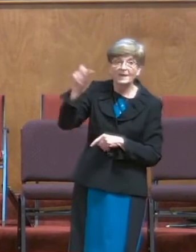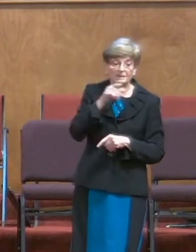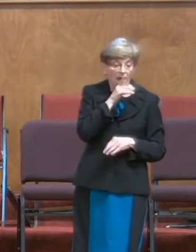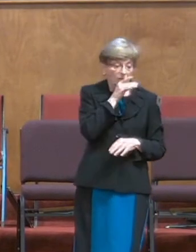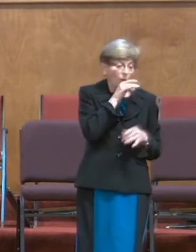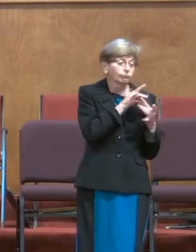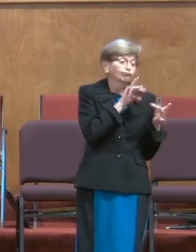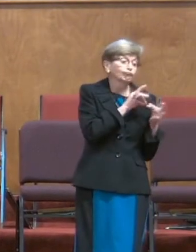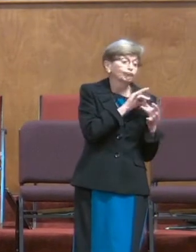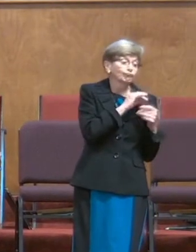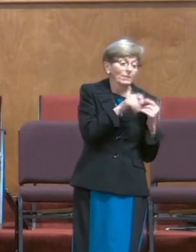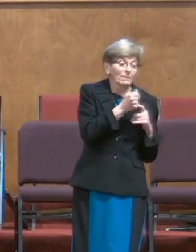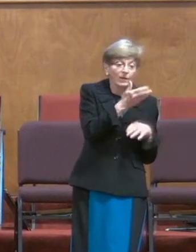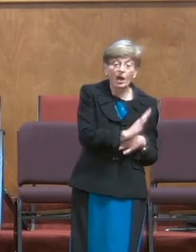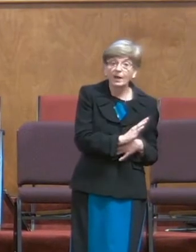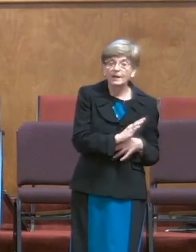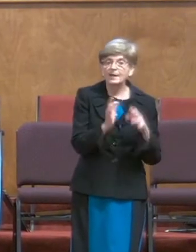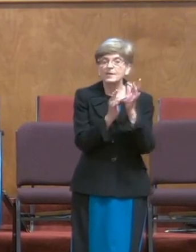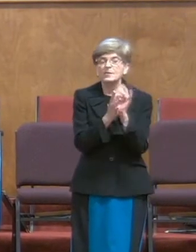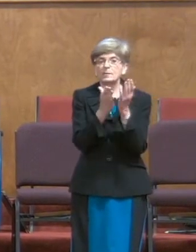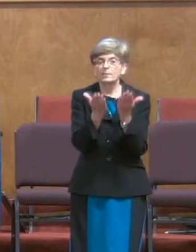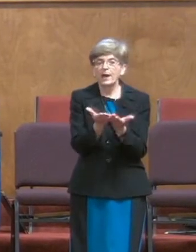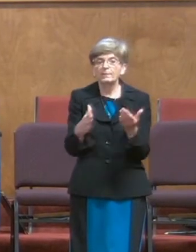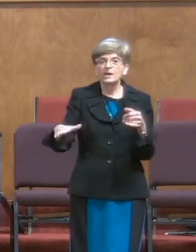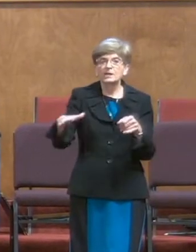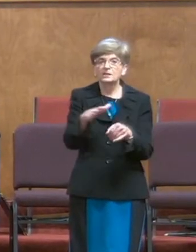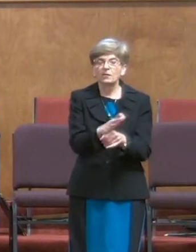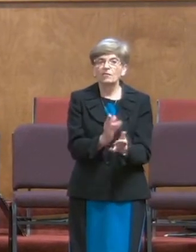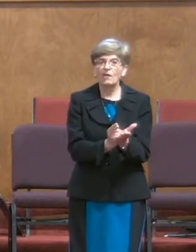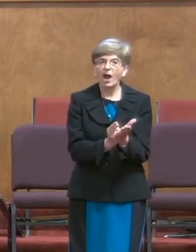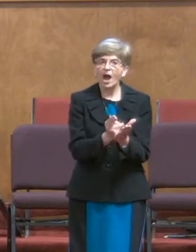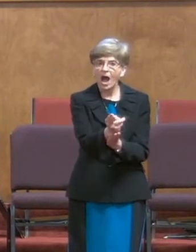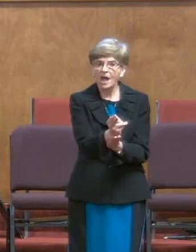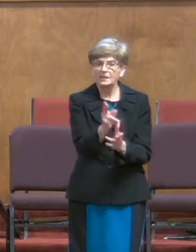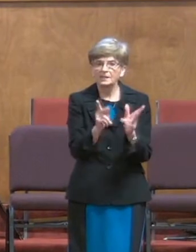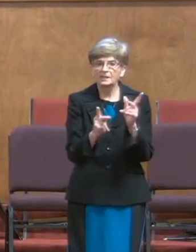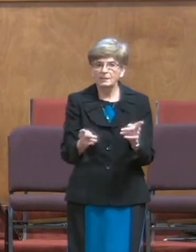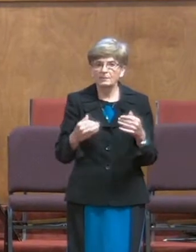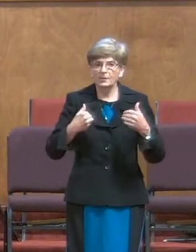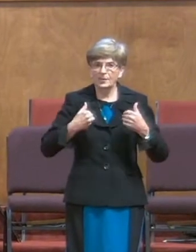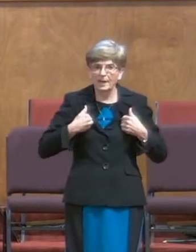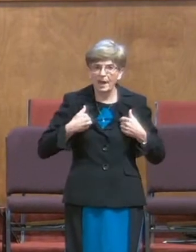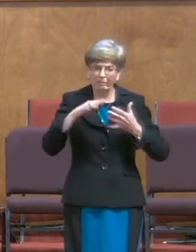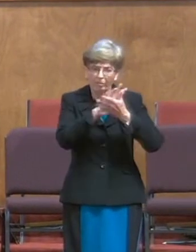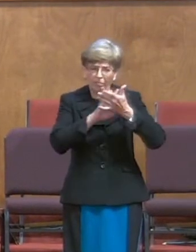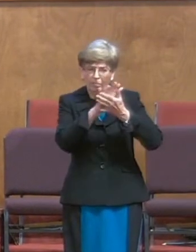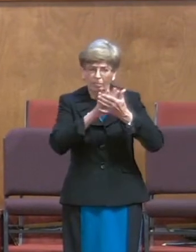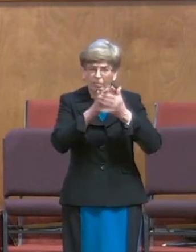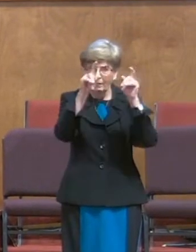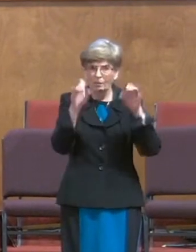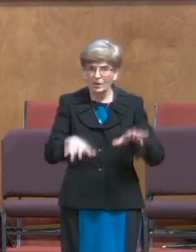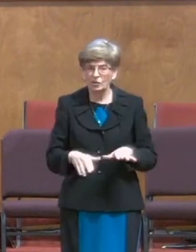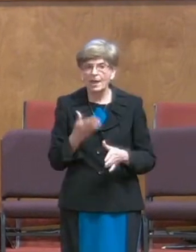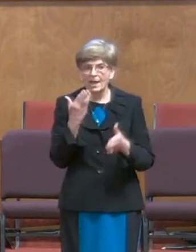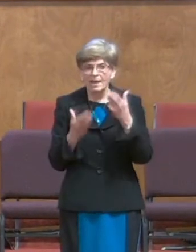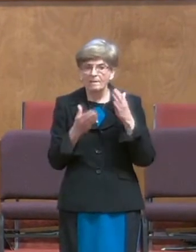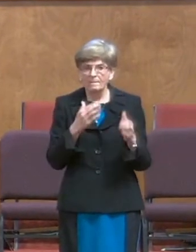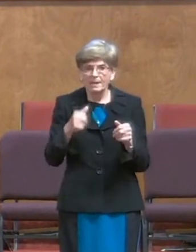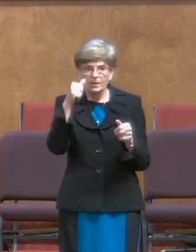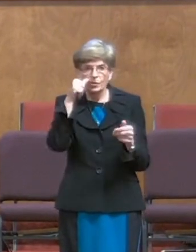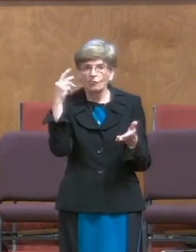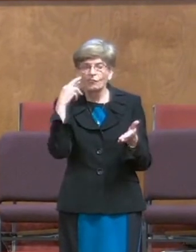him. The Bible is full of honest questioners. Maybe you recognize some of these names, like